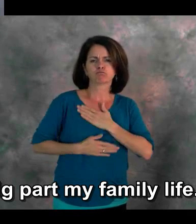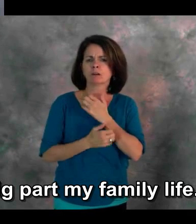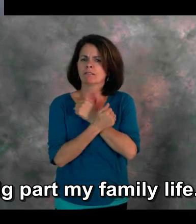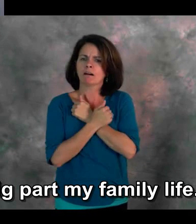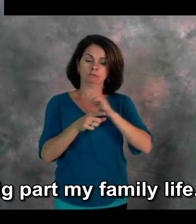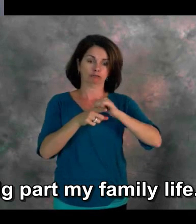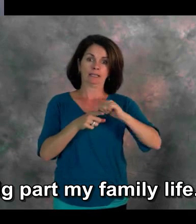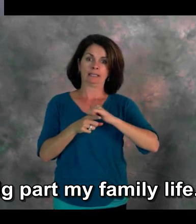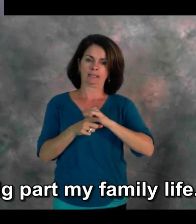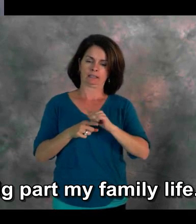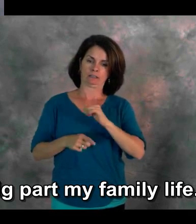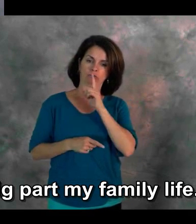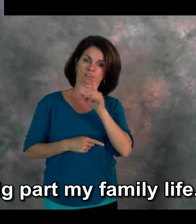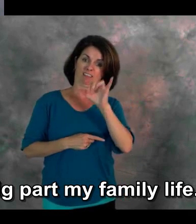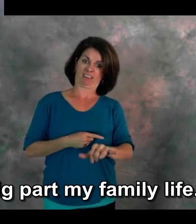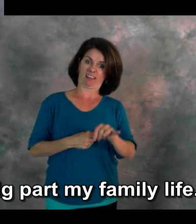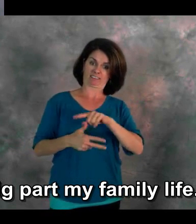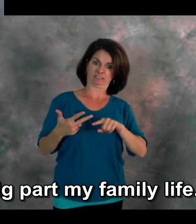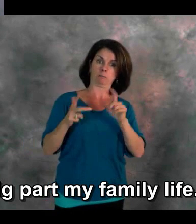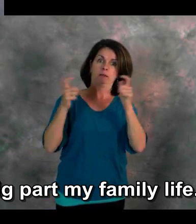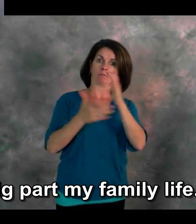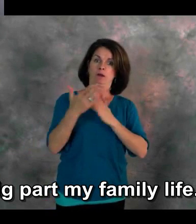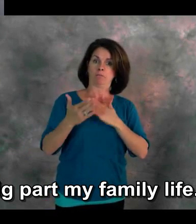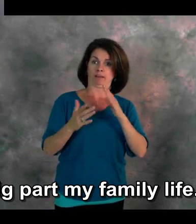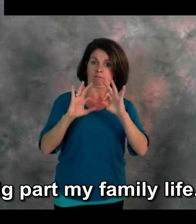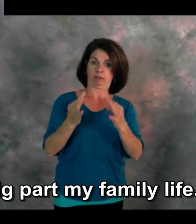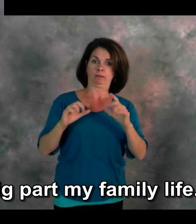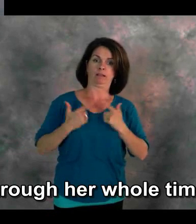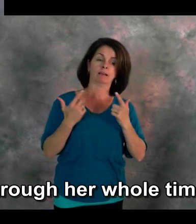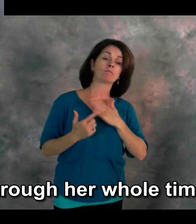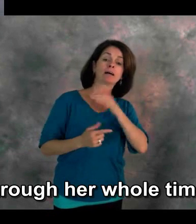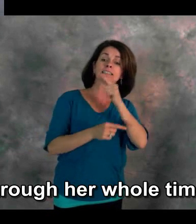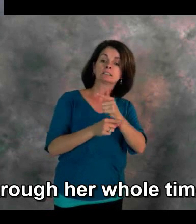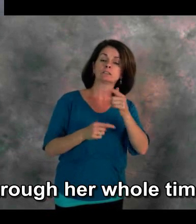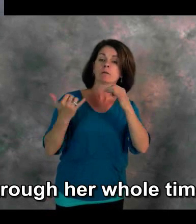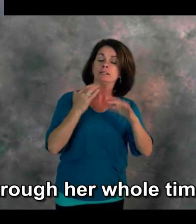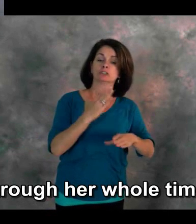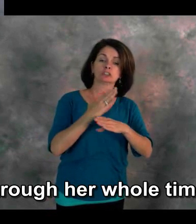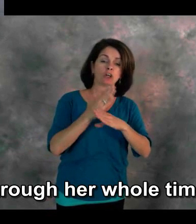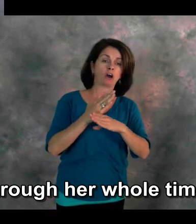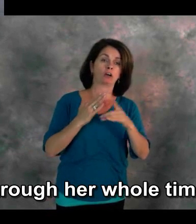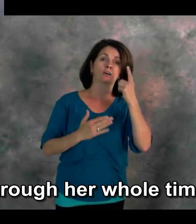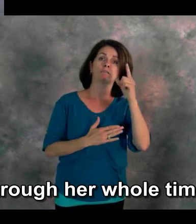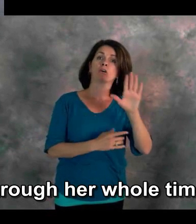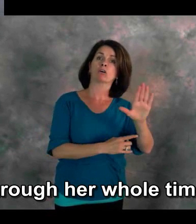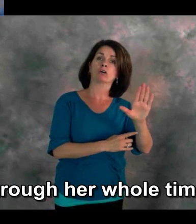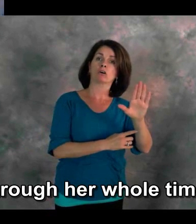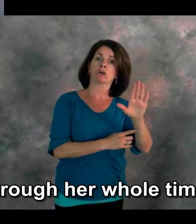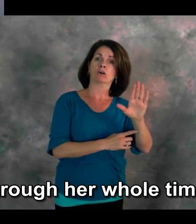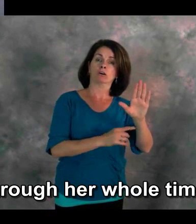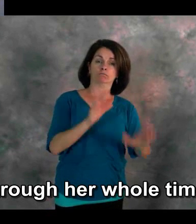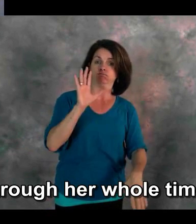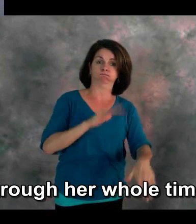train. And it was a big part of my family life. My sister played soccer through